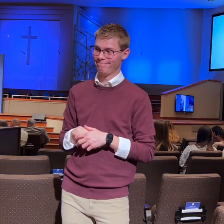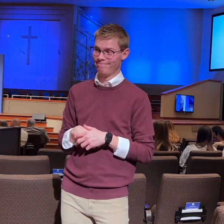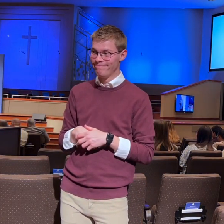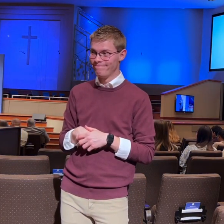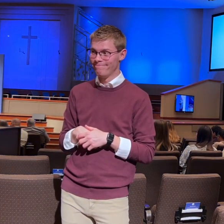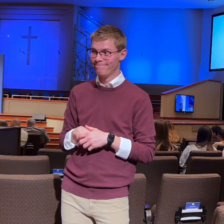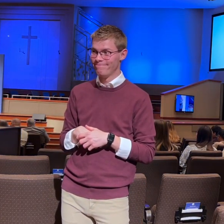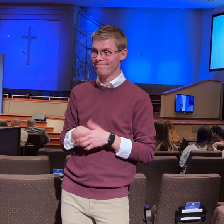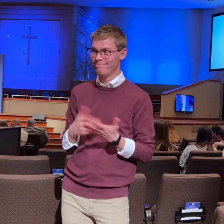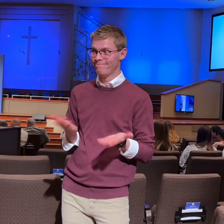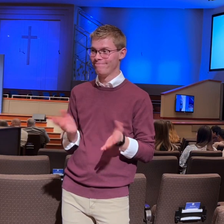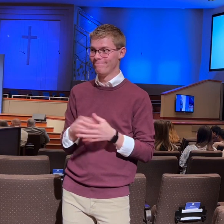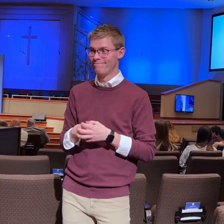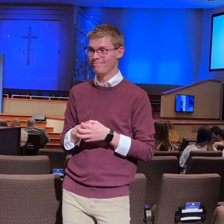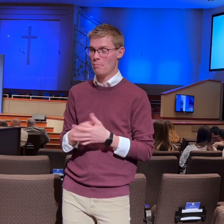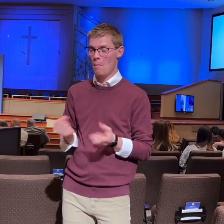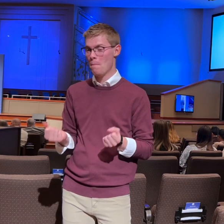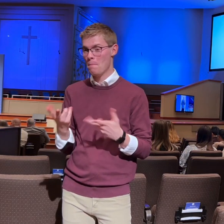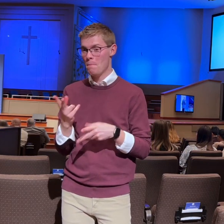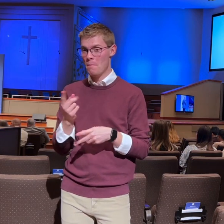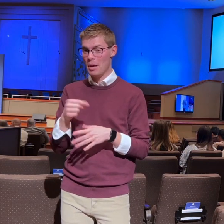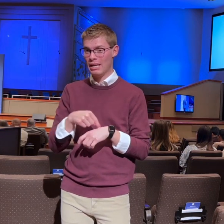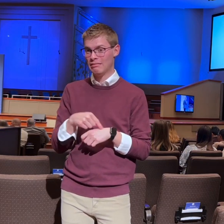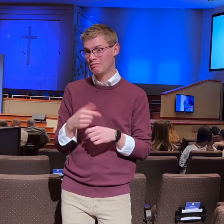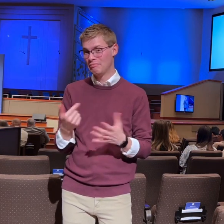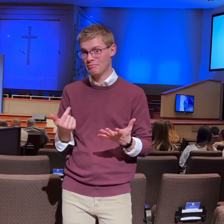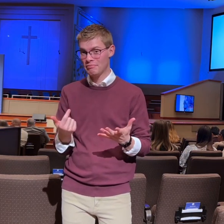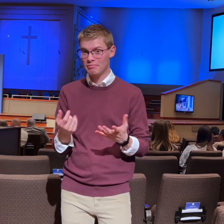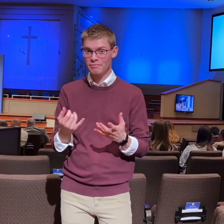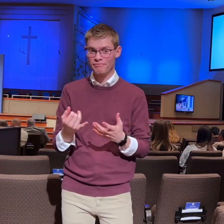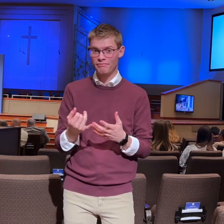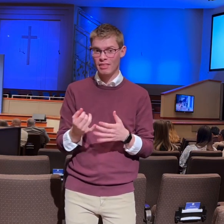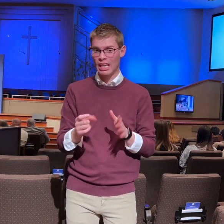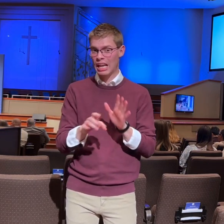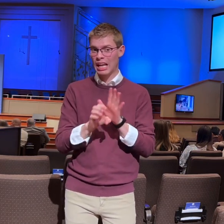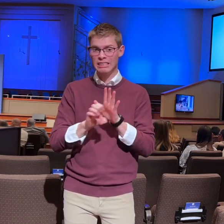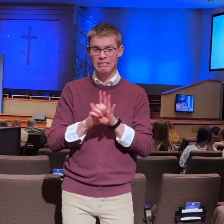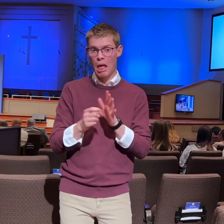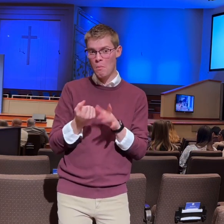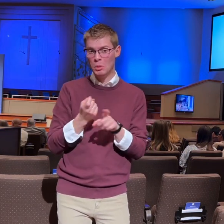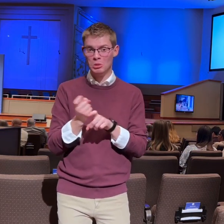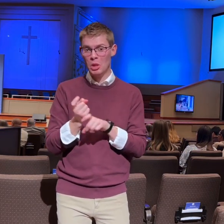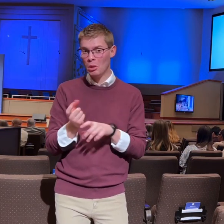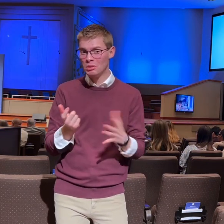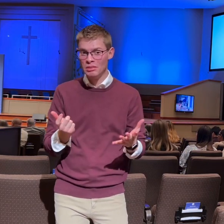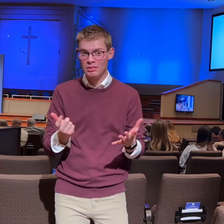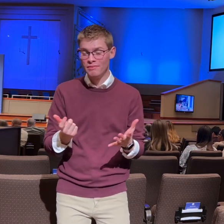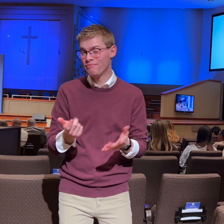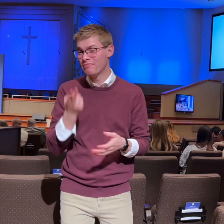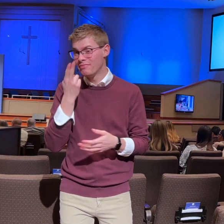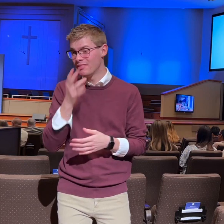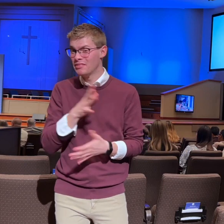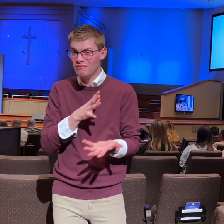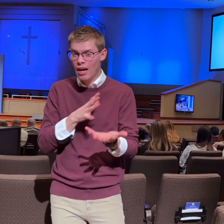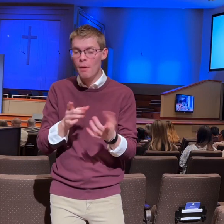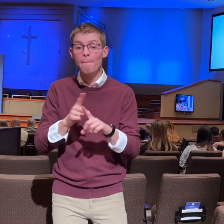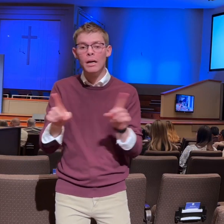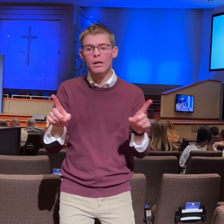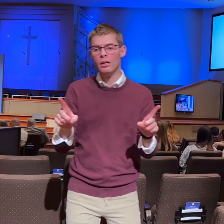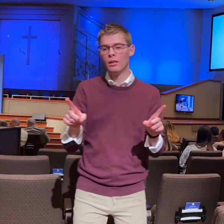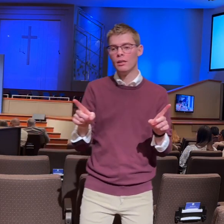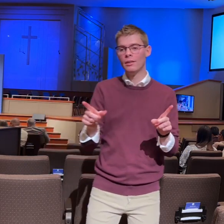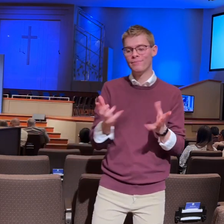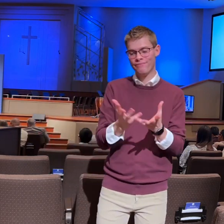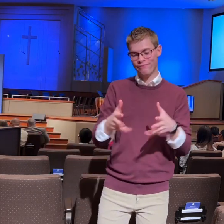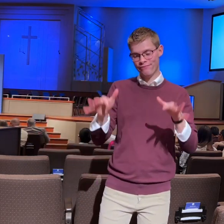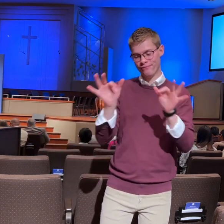And sometimes illustrations and jokes, they're fine. But what matters is the doctrine. What matters is the